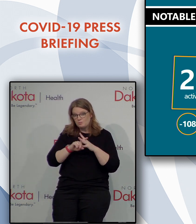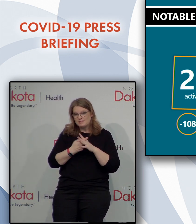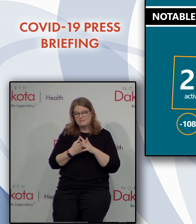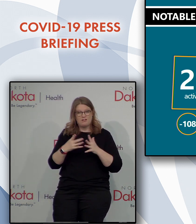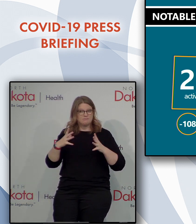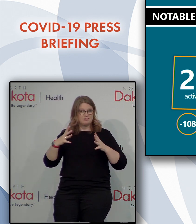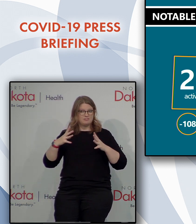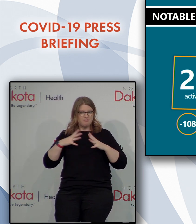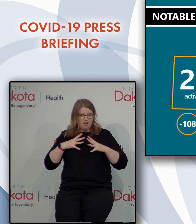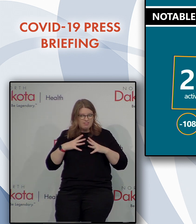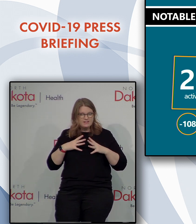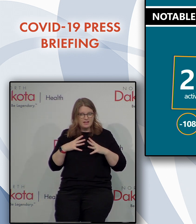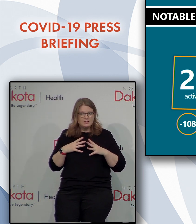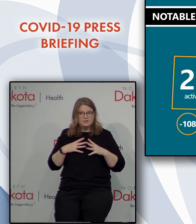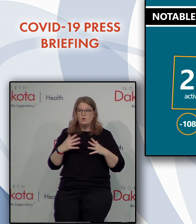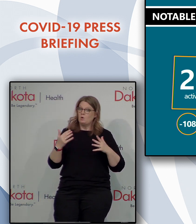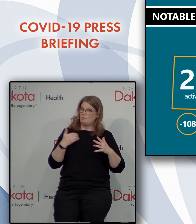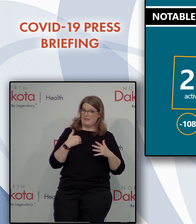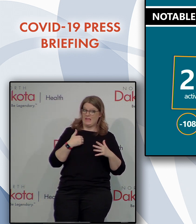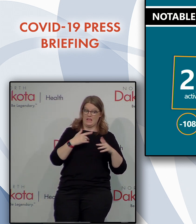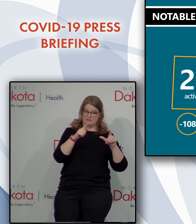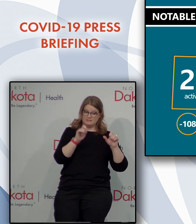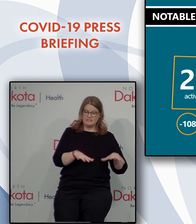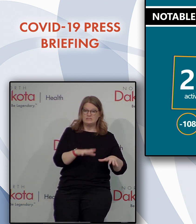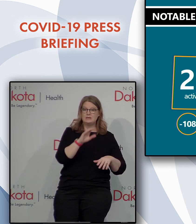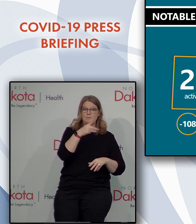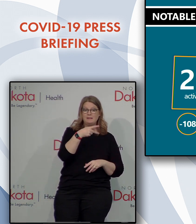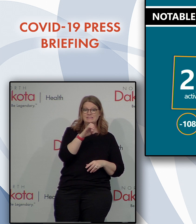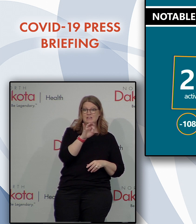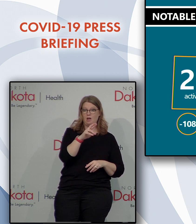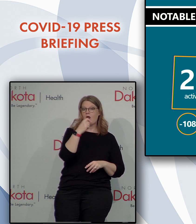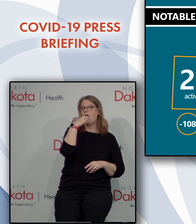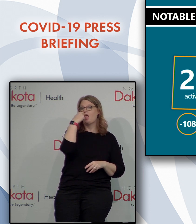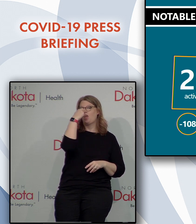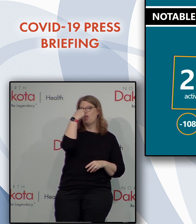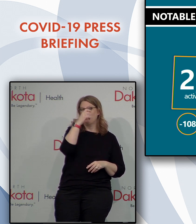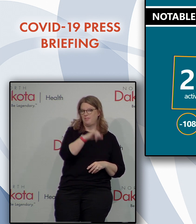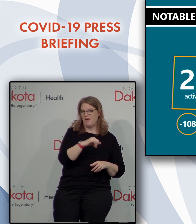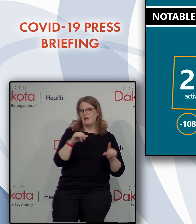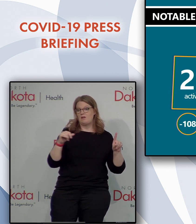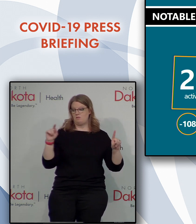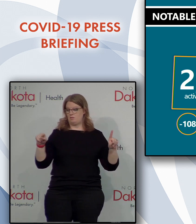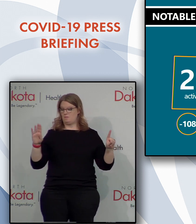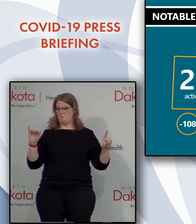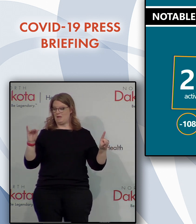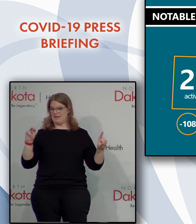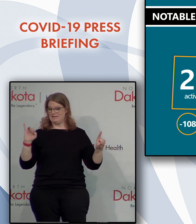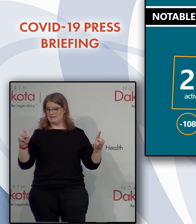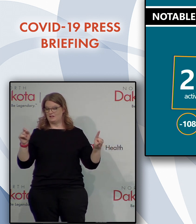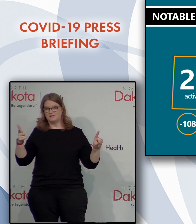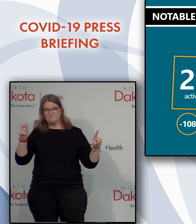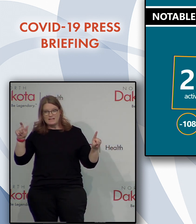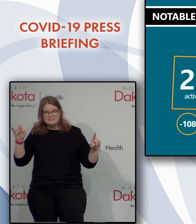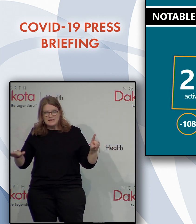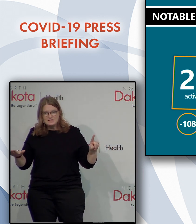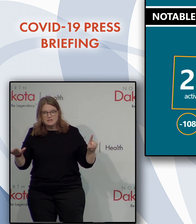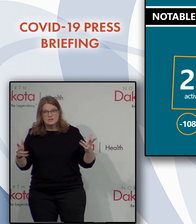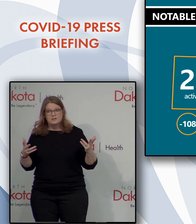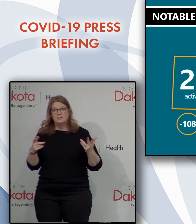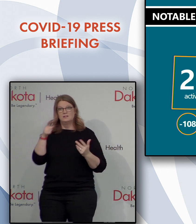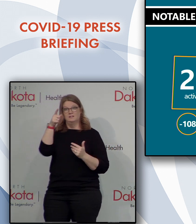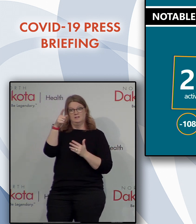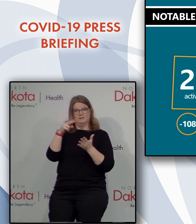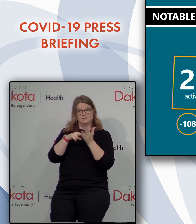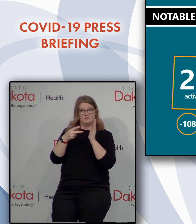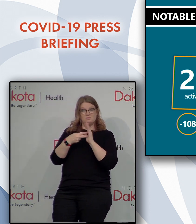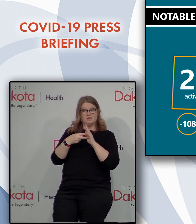extra capacity for testing, both at PCR testing and the Binex testing. And just because our numbers are dropping doesn't mean that there